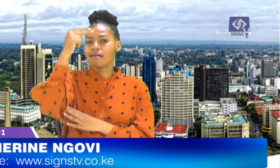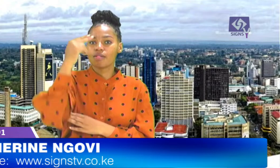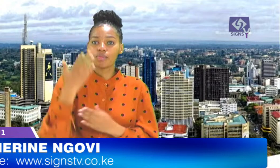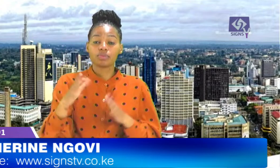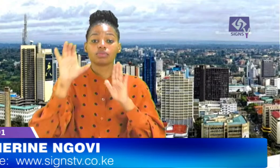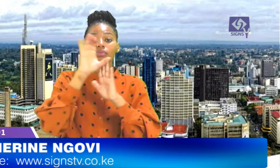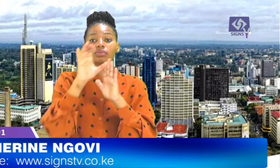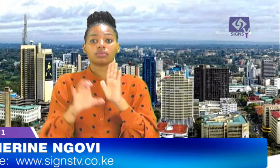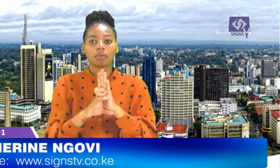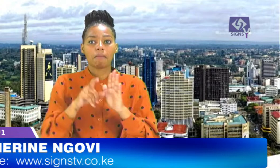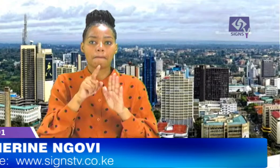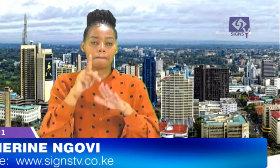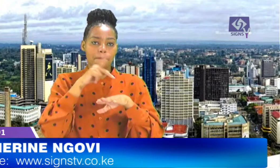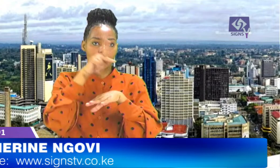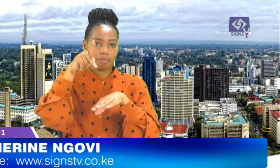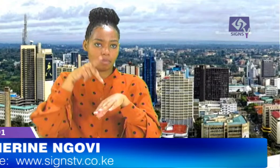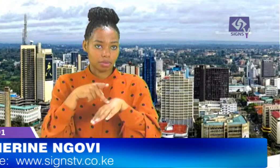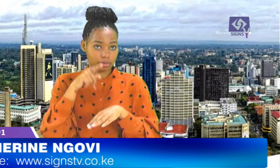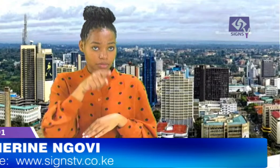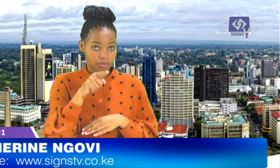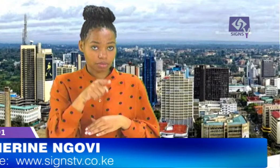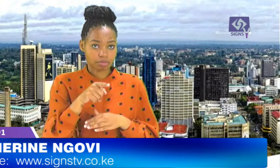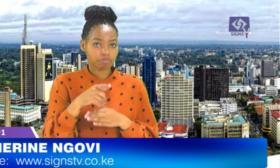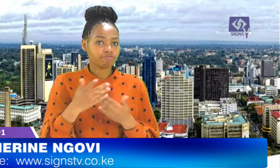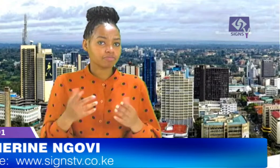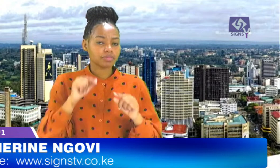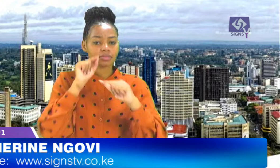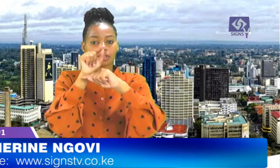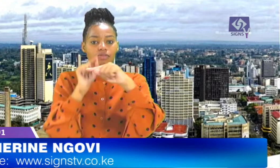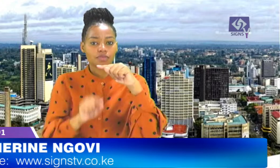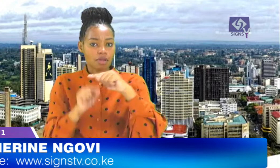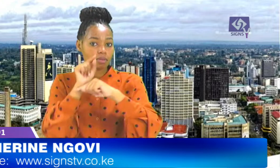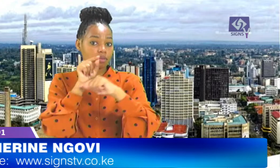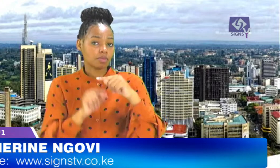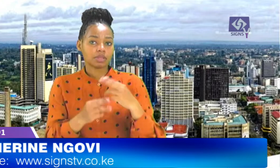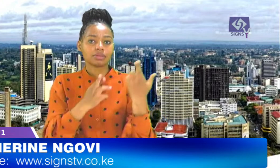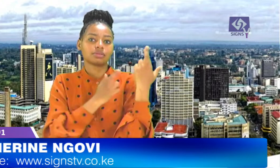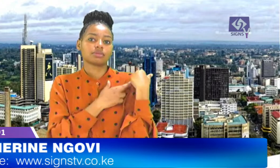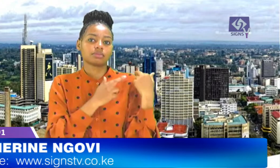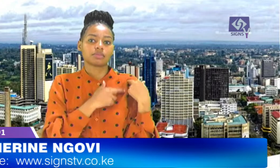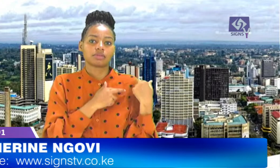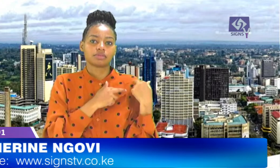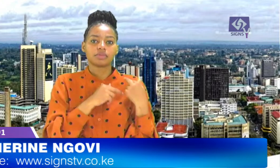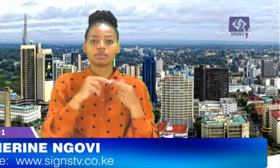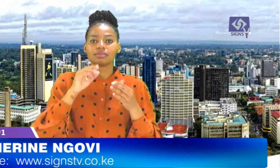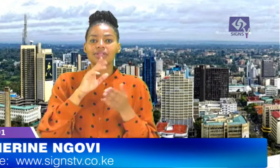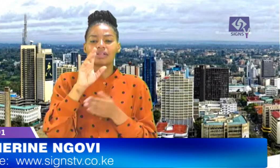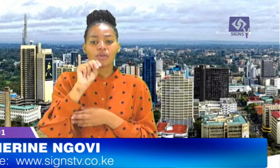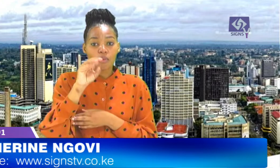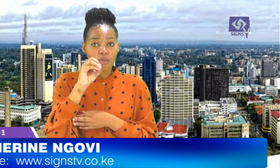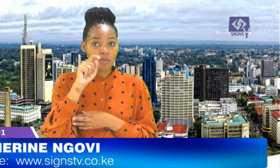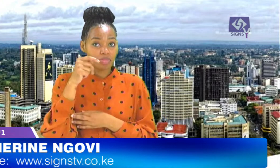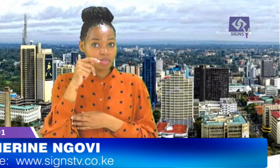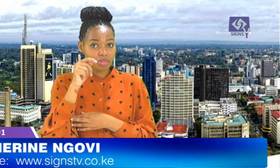Attorney General Justin Muturi highlighted the constitutional provisions outlining the division